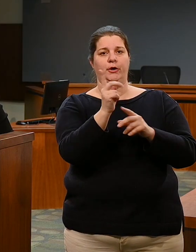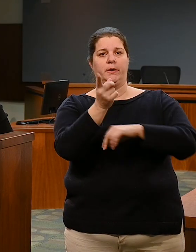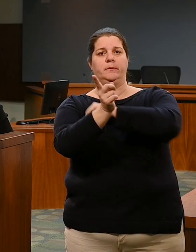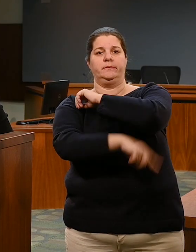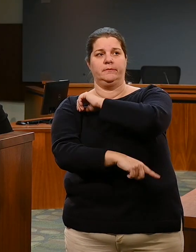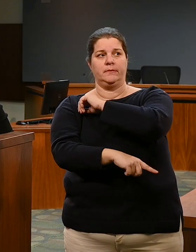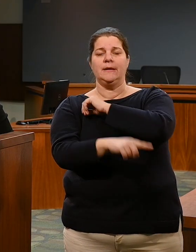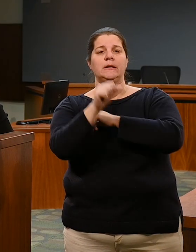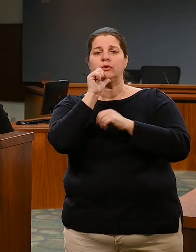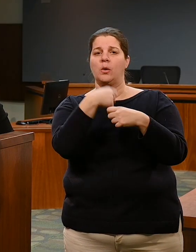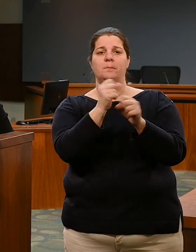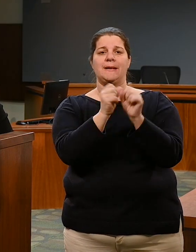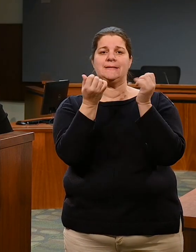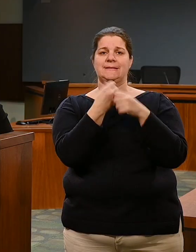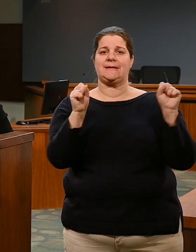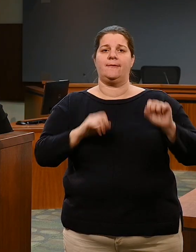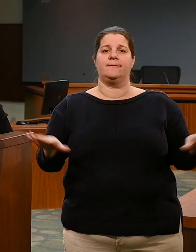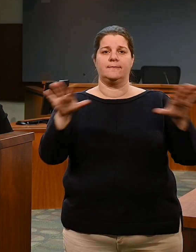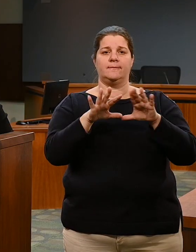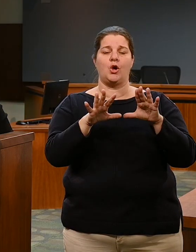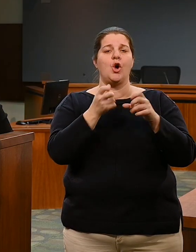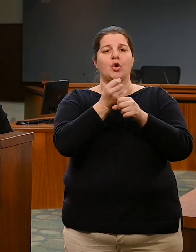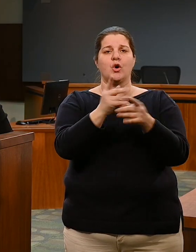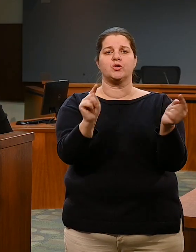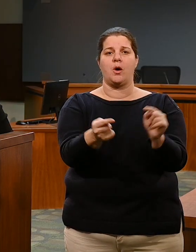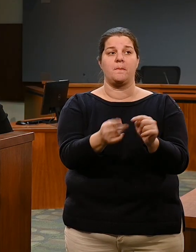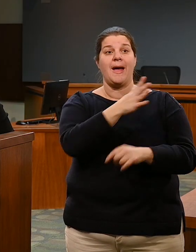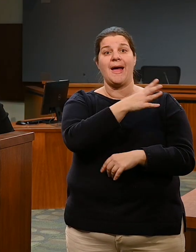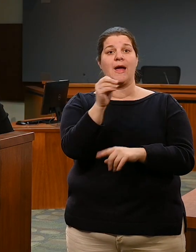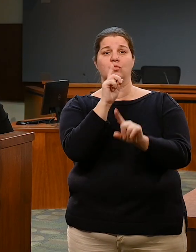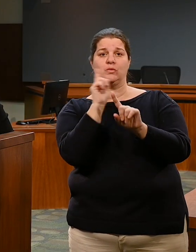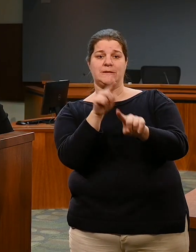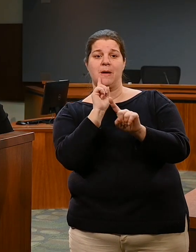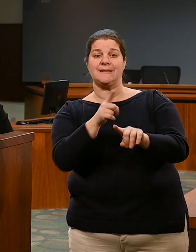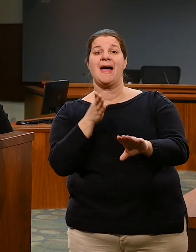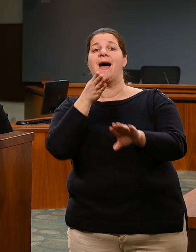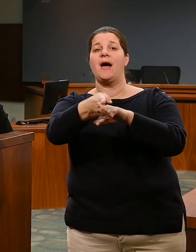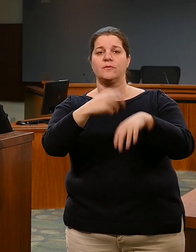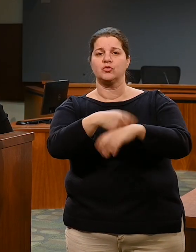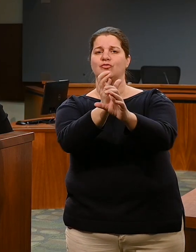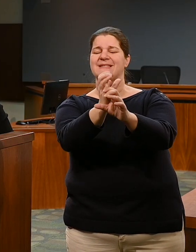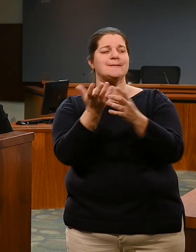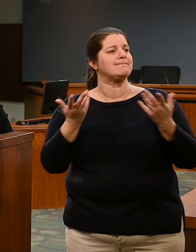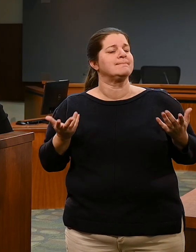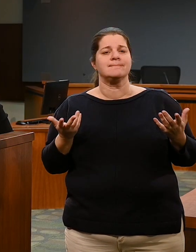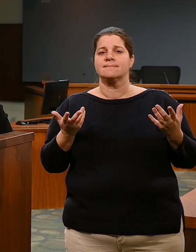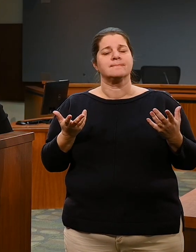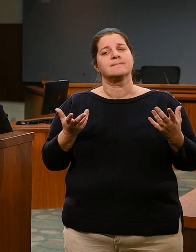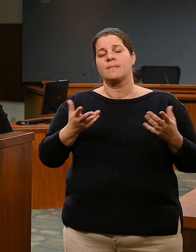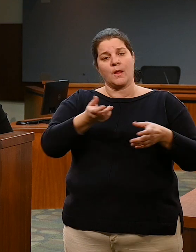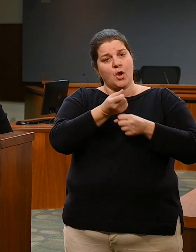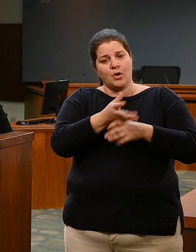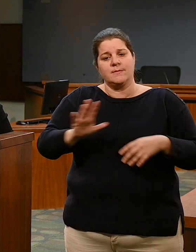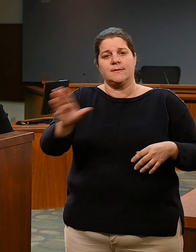They create harm. And continuing to respond only after crisis hits is costing our young people their futures and, in too many